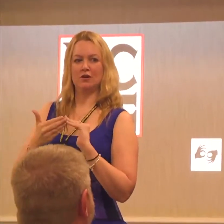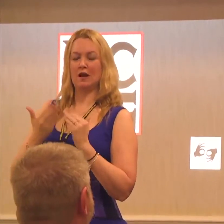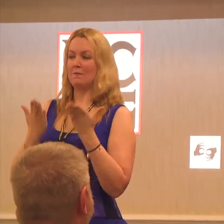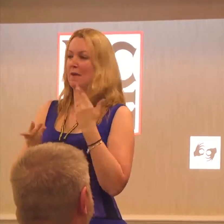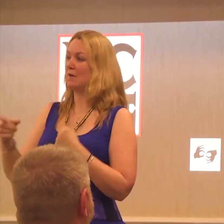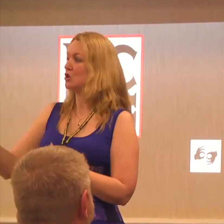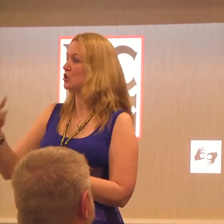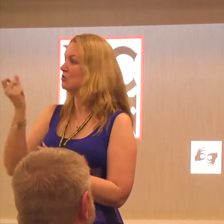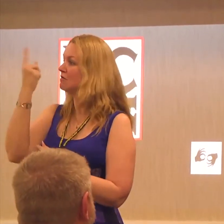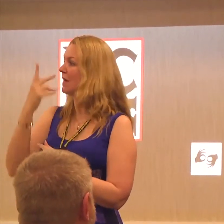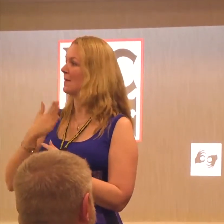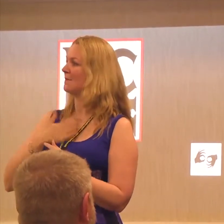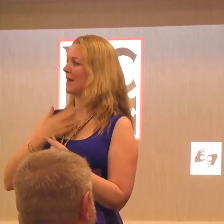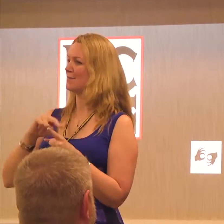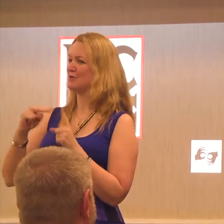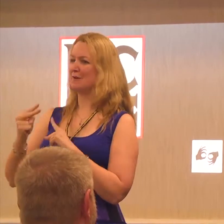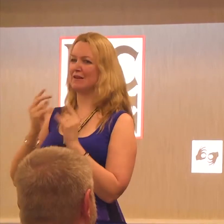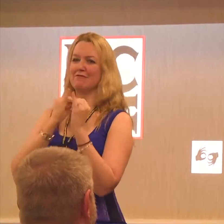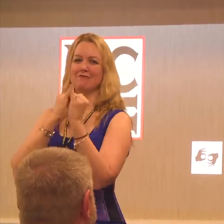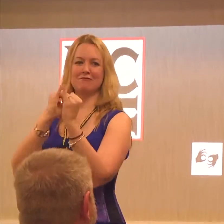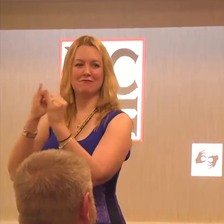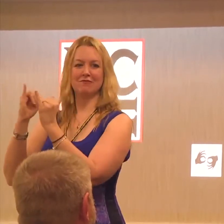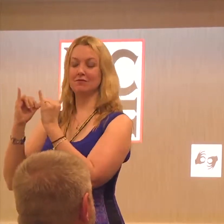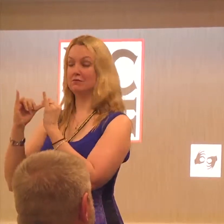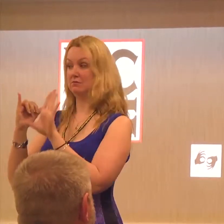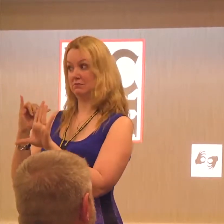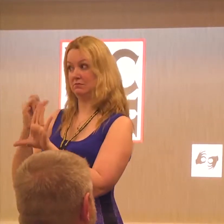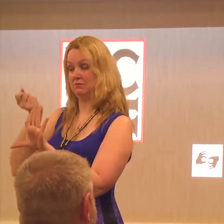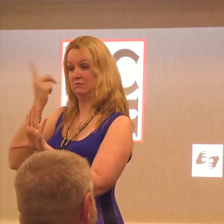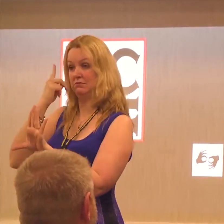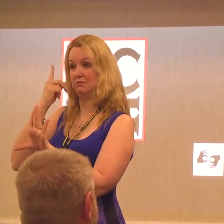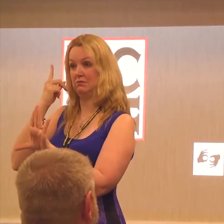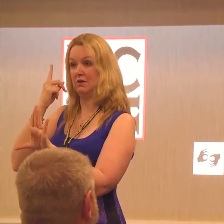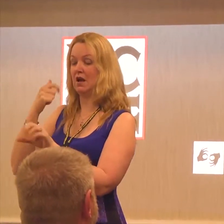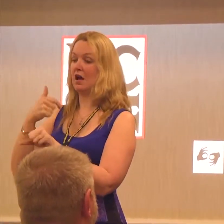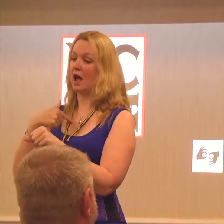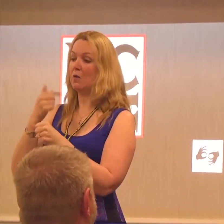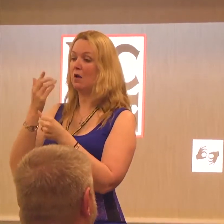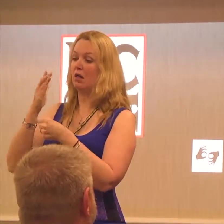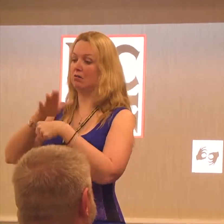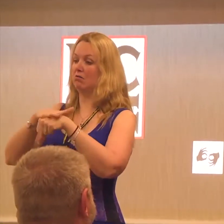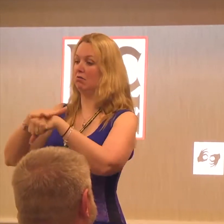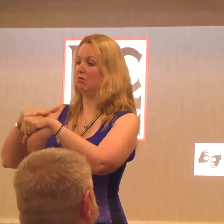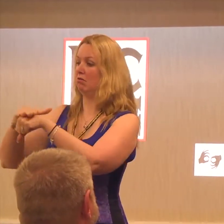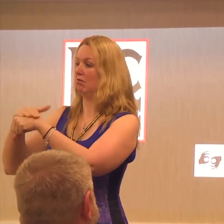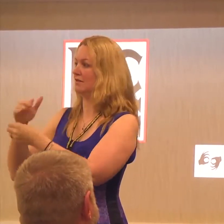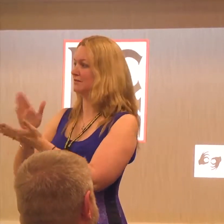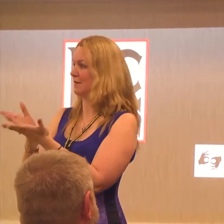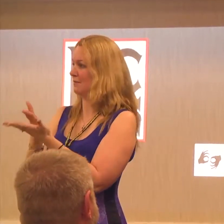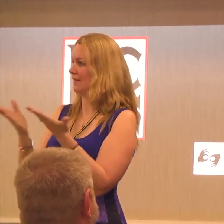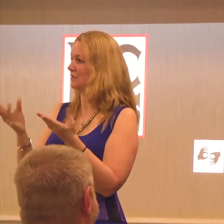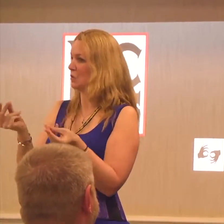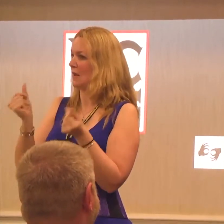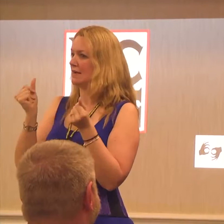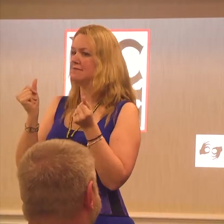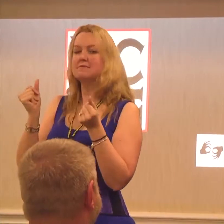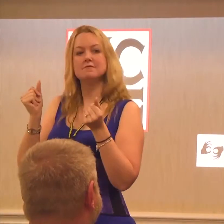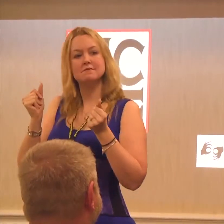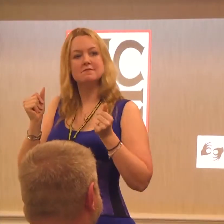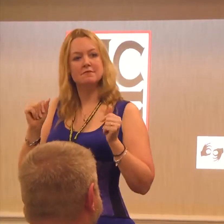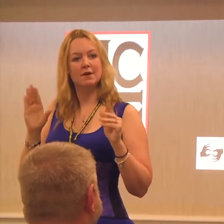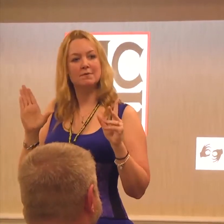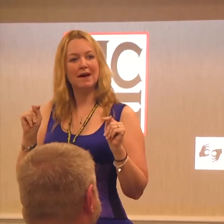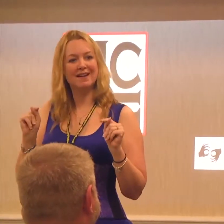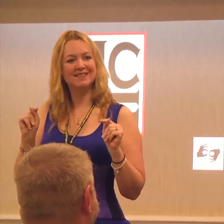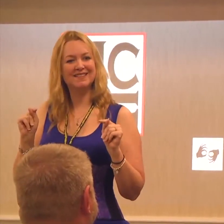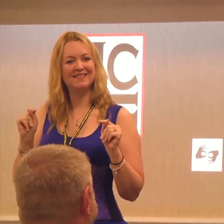via my perspective. Keep in mind that I'll skim over some areas very quickly, but I